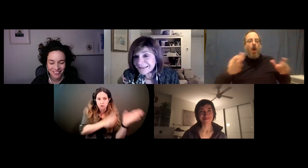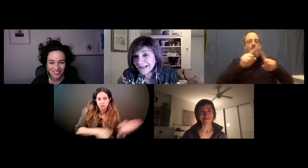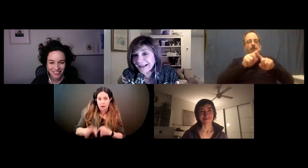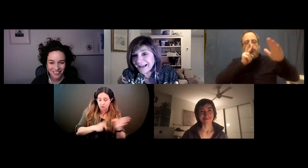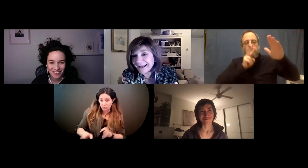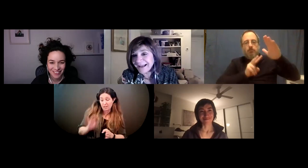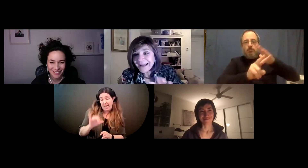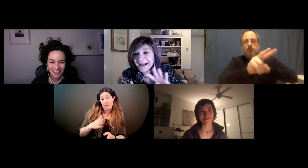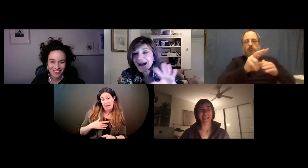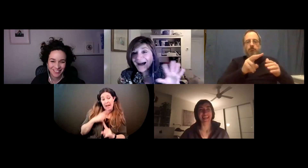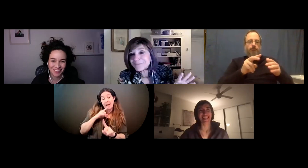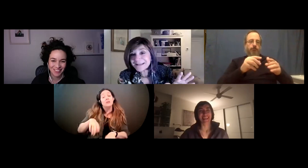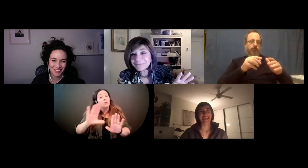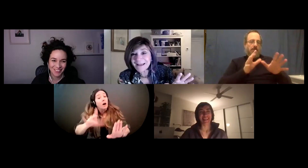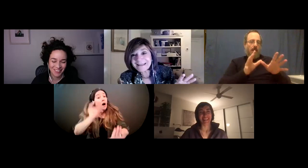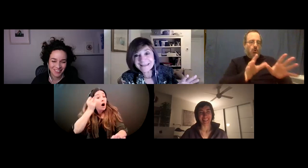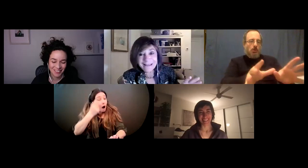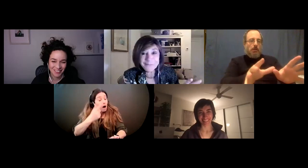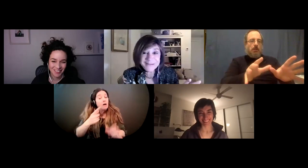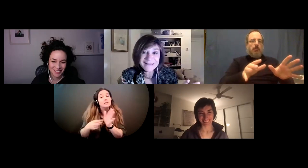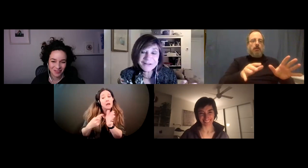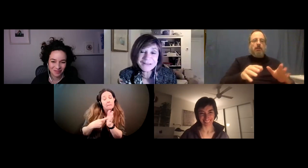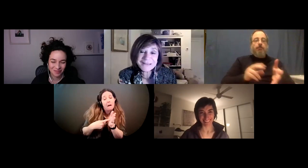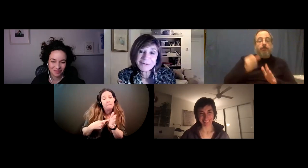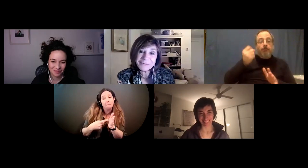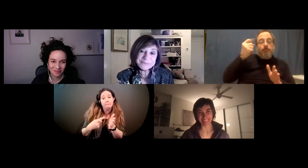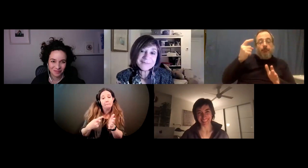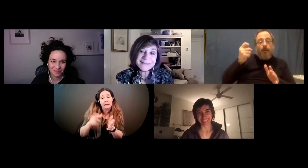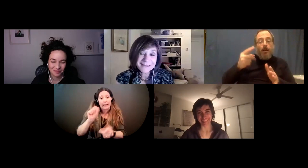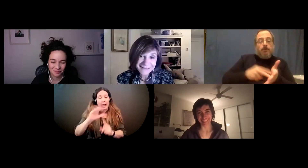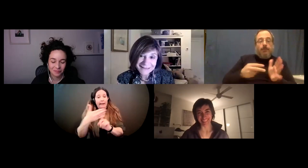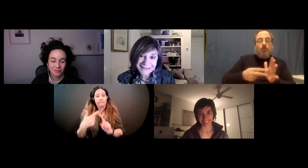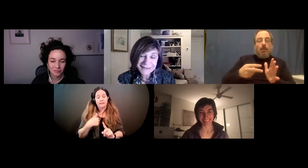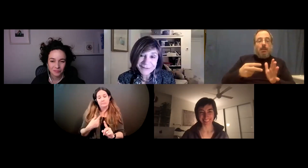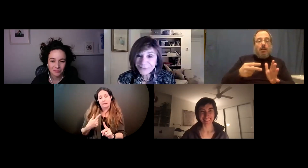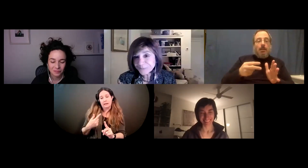swayed. I can be swayed to the other position. So